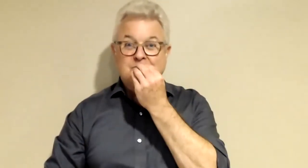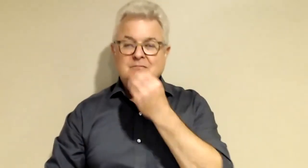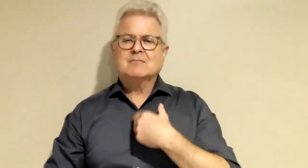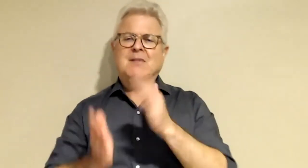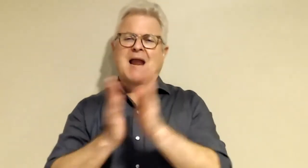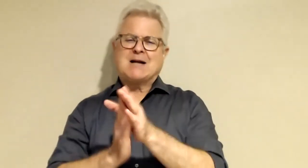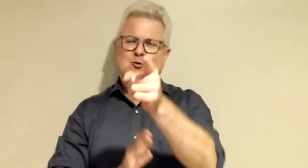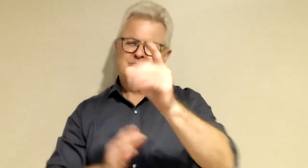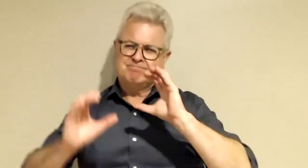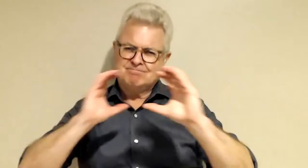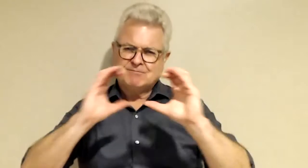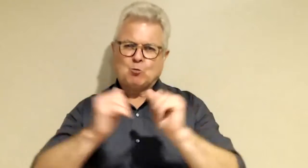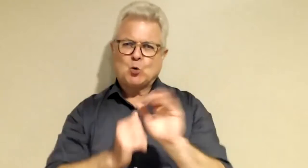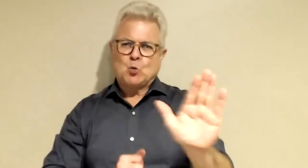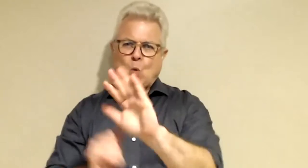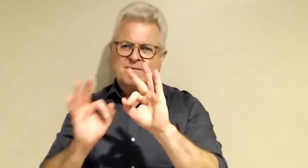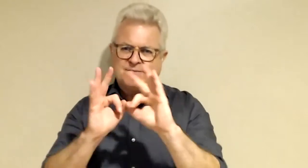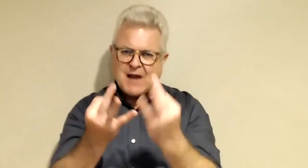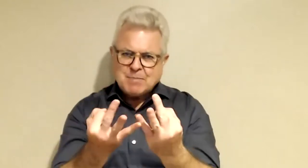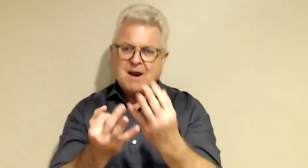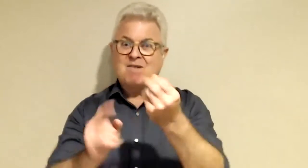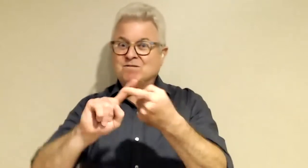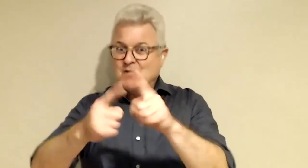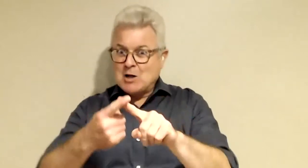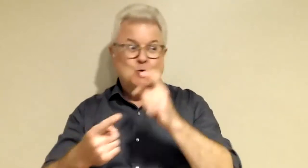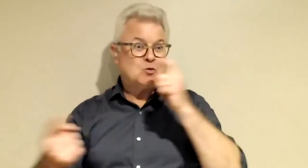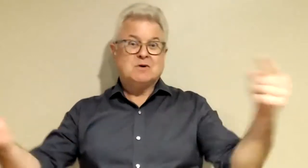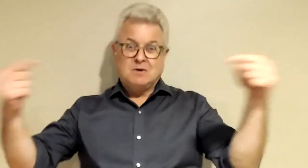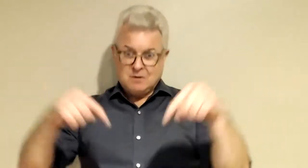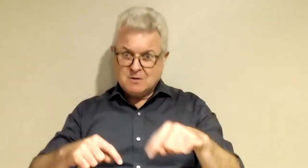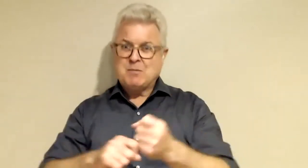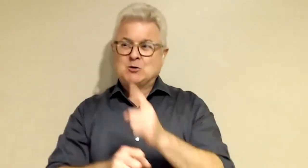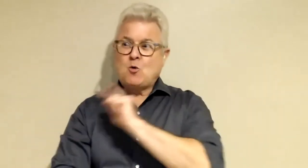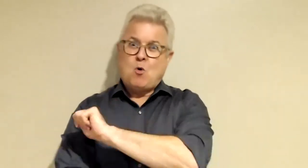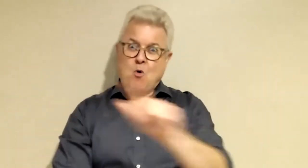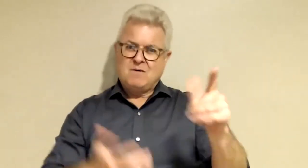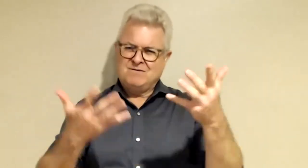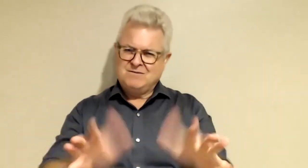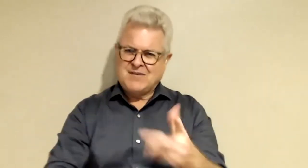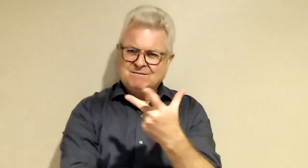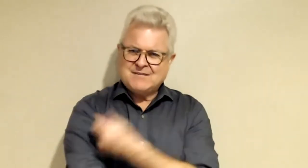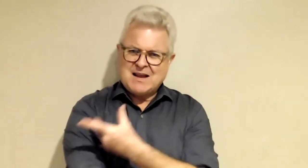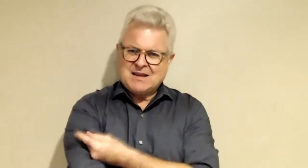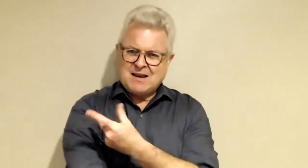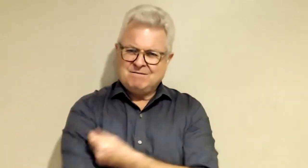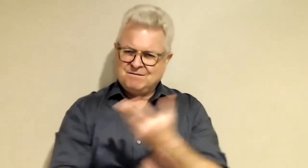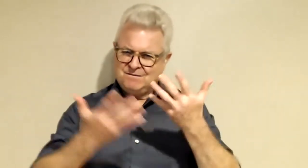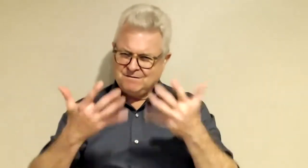that those of you who are hosting these little family events, to communicate with your family and friends that are going to be attending your gatherings